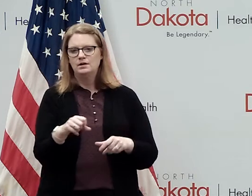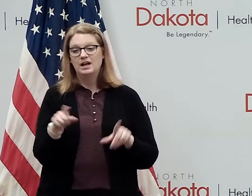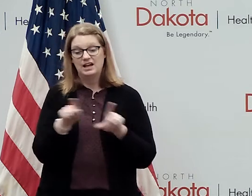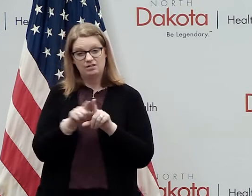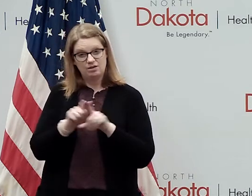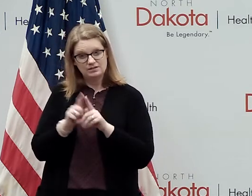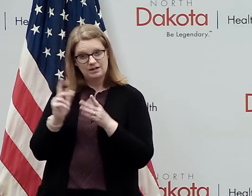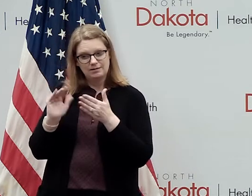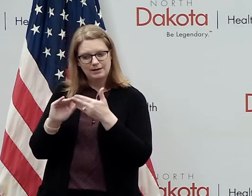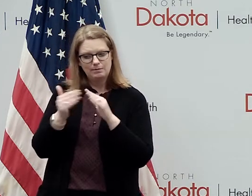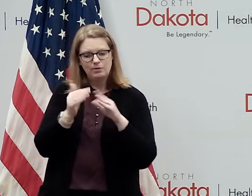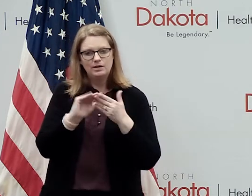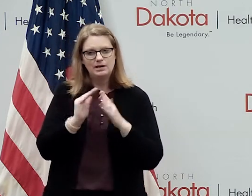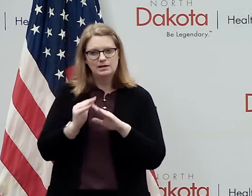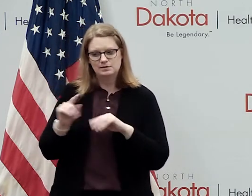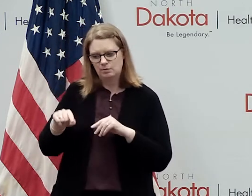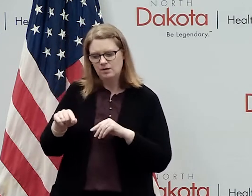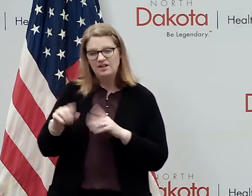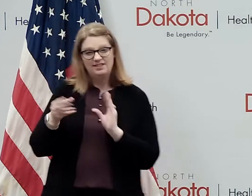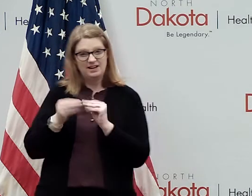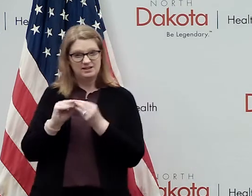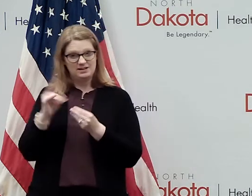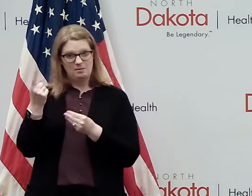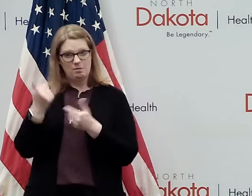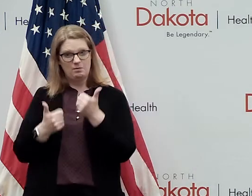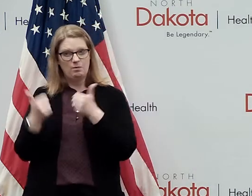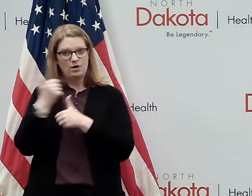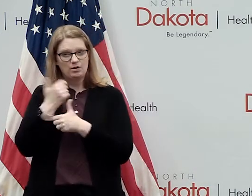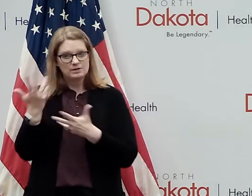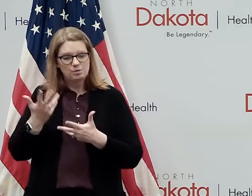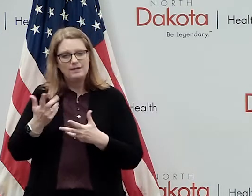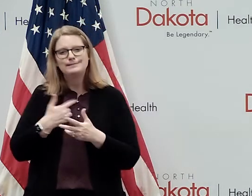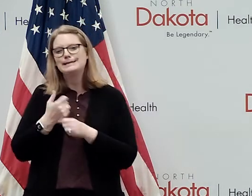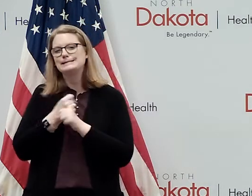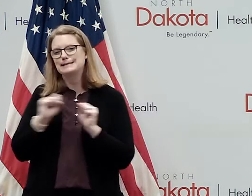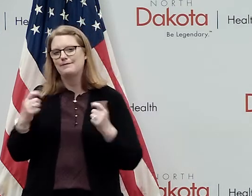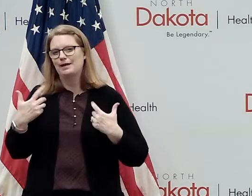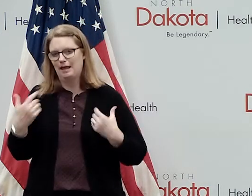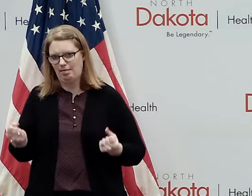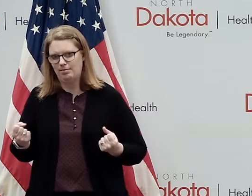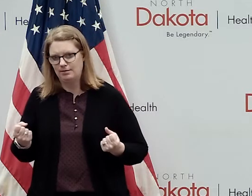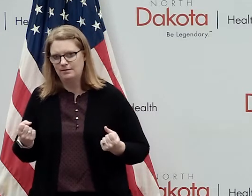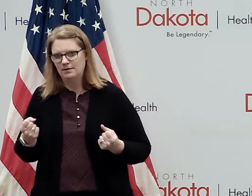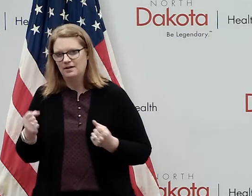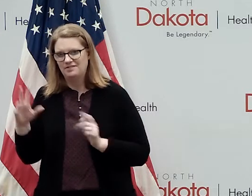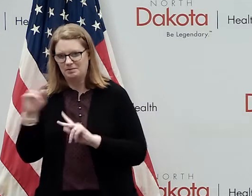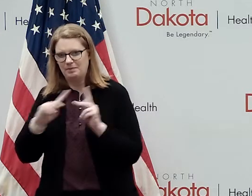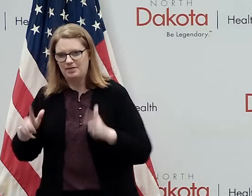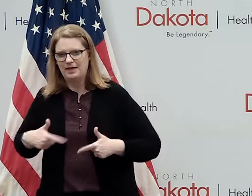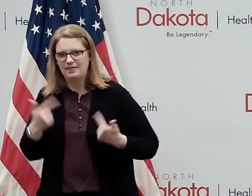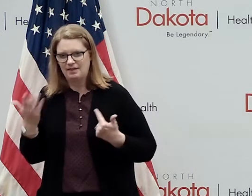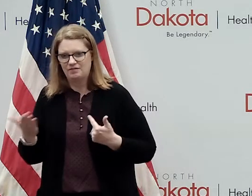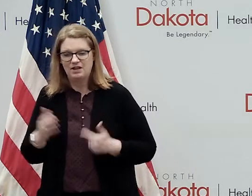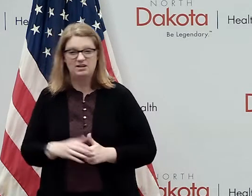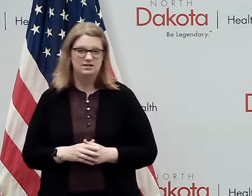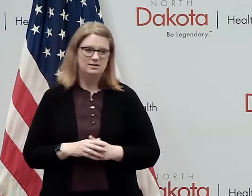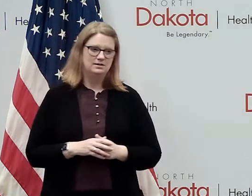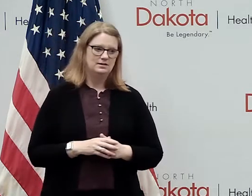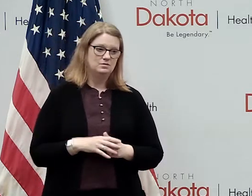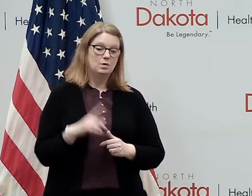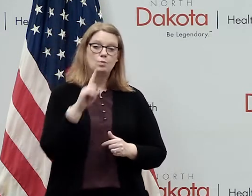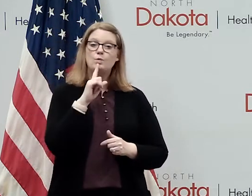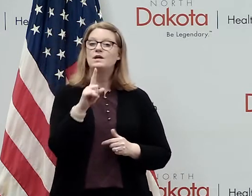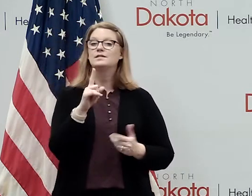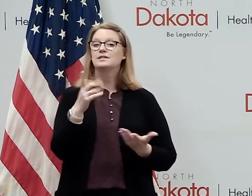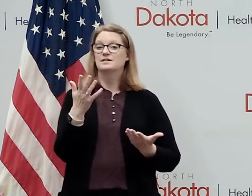that are invested in the health and the safety of their citizens. North Dakota is fortunate in many ways, and we're grateful to be